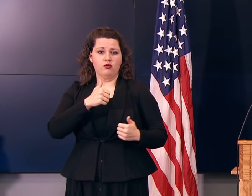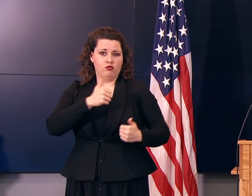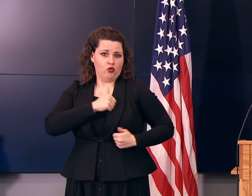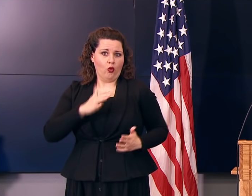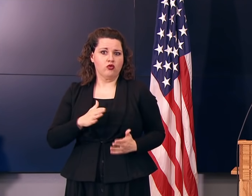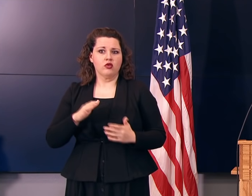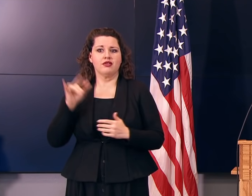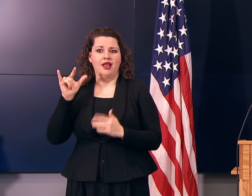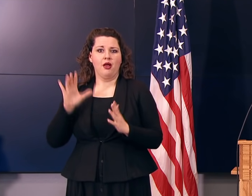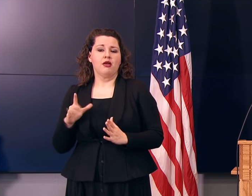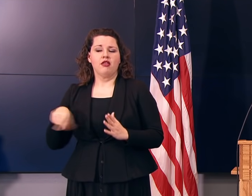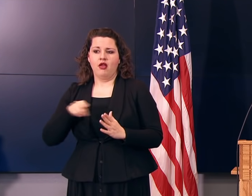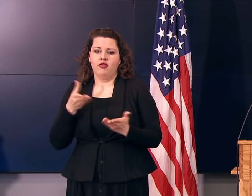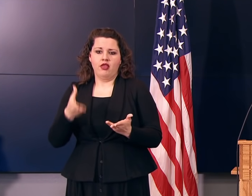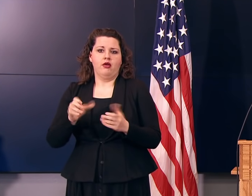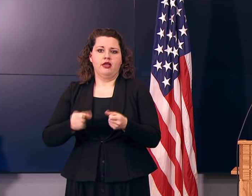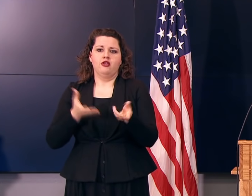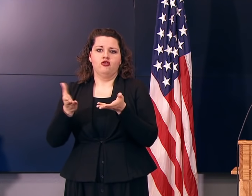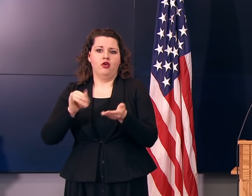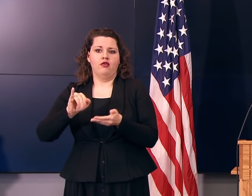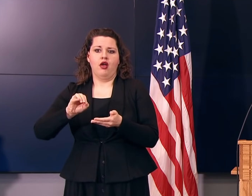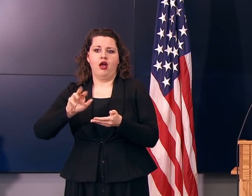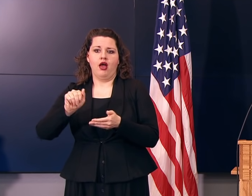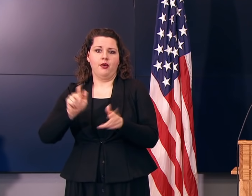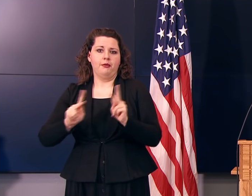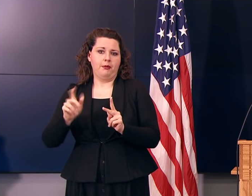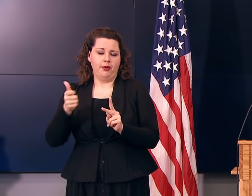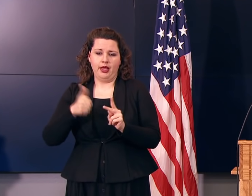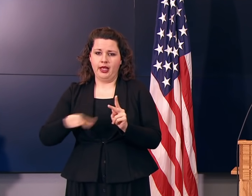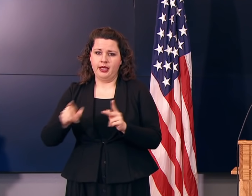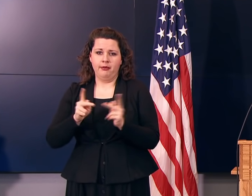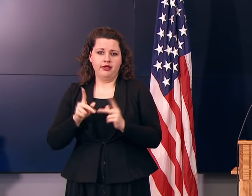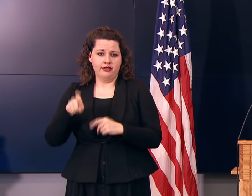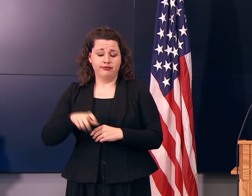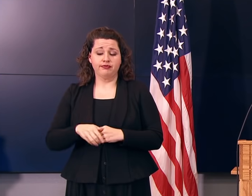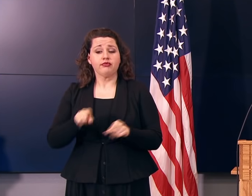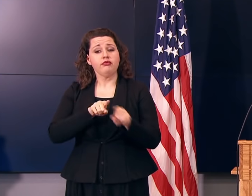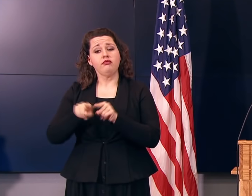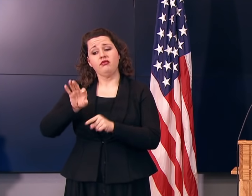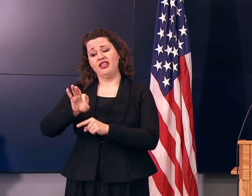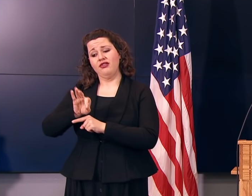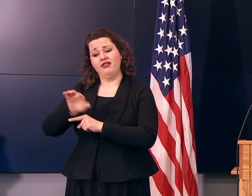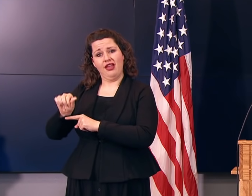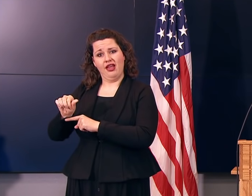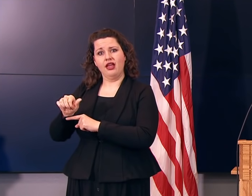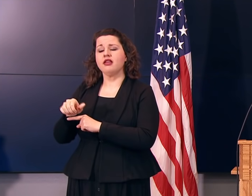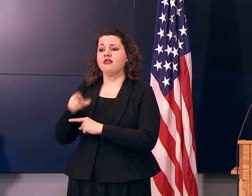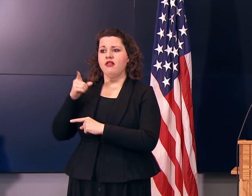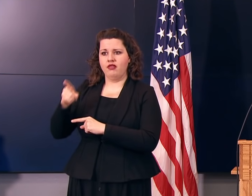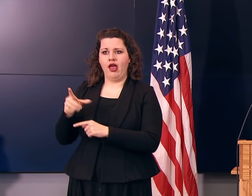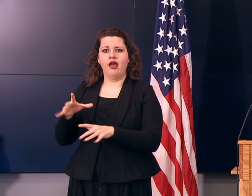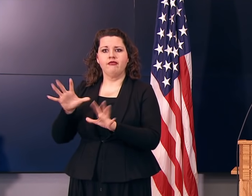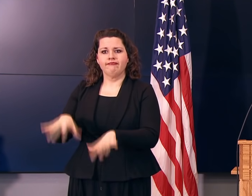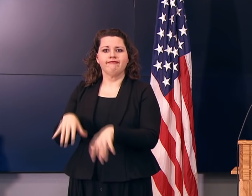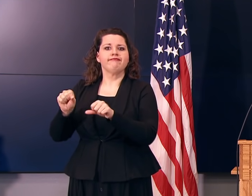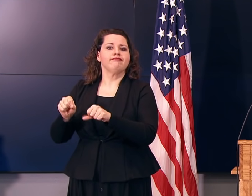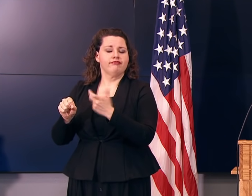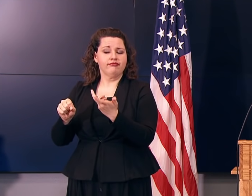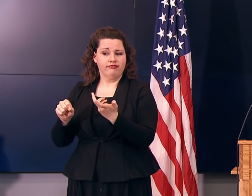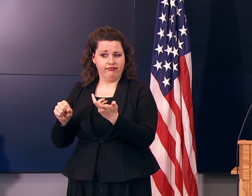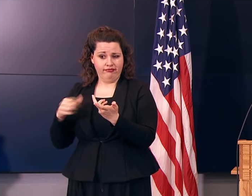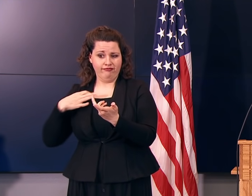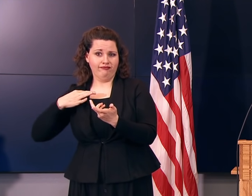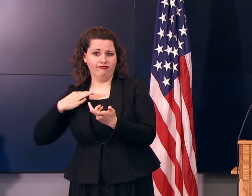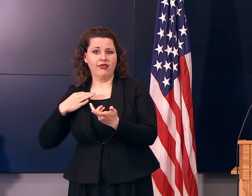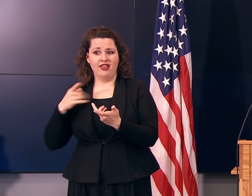serve Iowans wherever they need. Also, the FFA has answered the call to action by